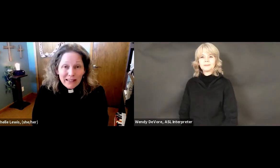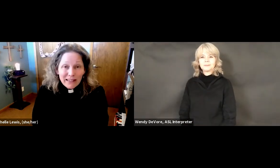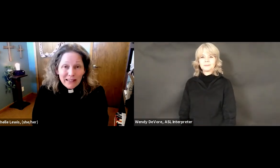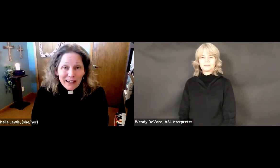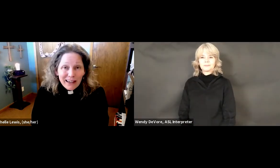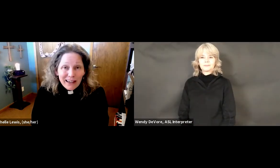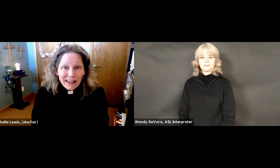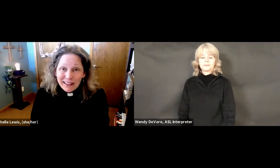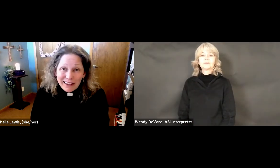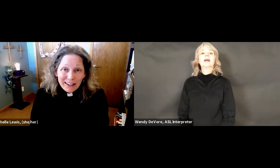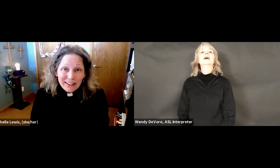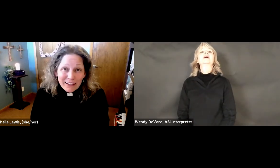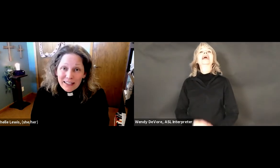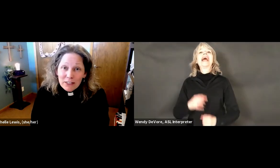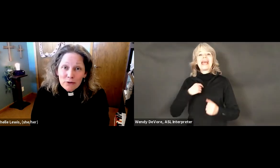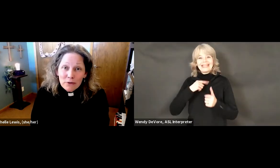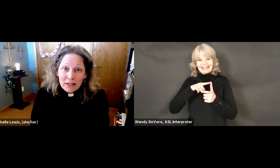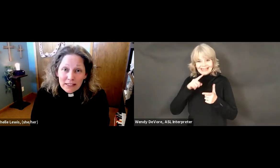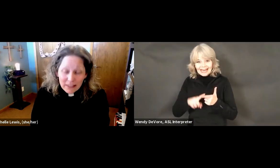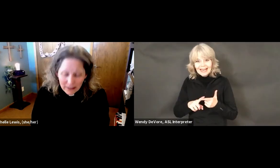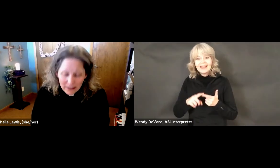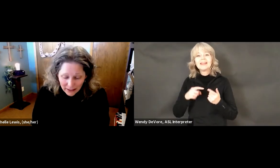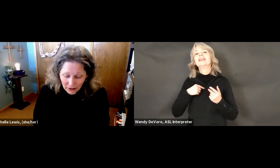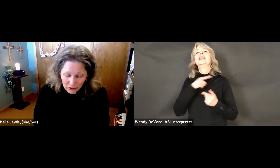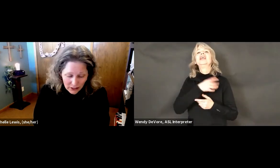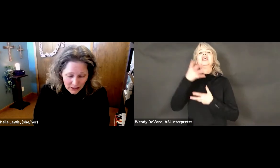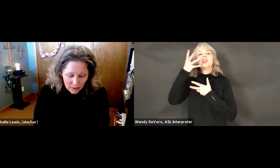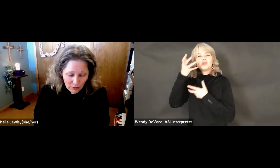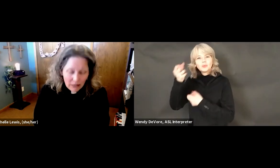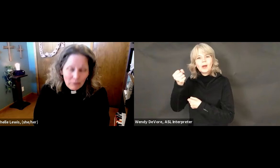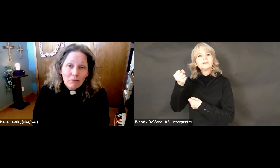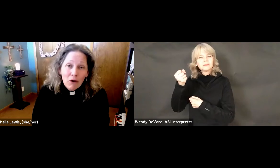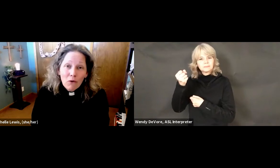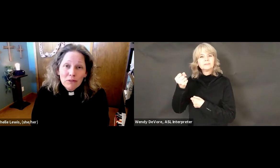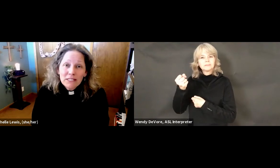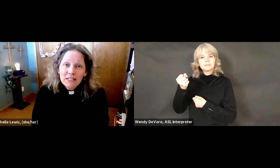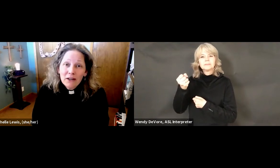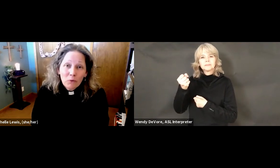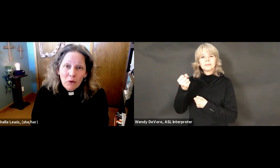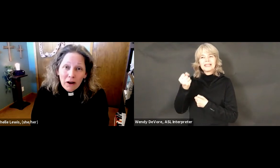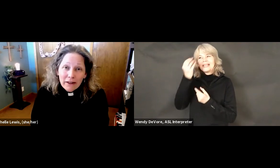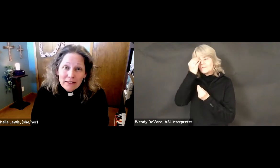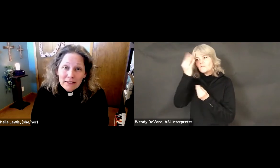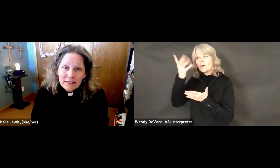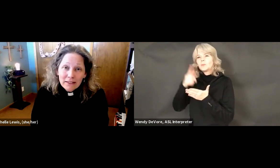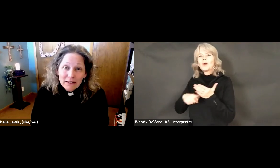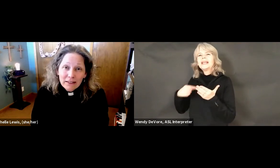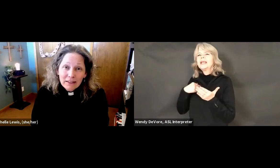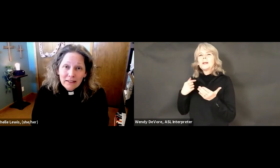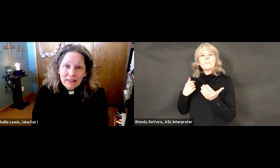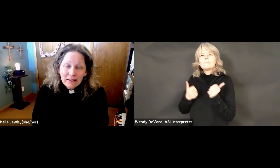But then he trustingly tells Jesus what he most wants.